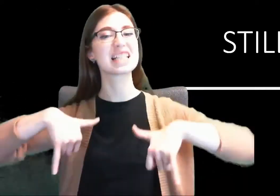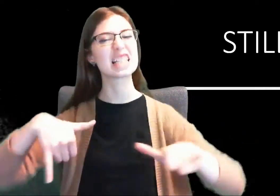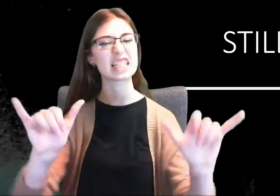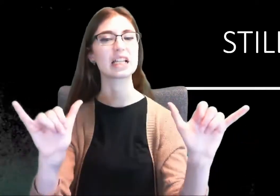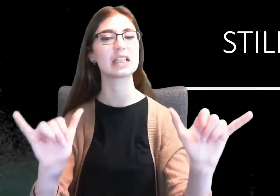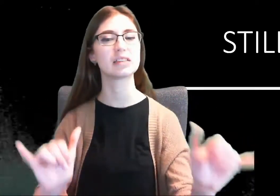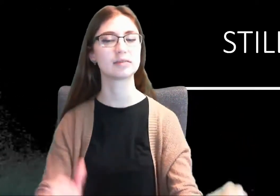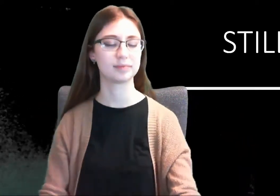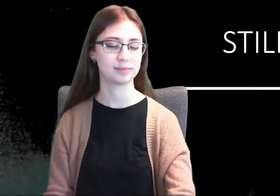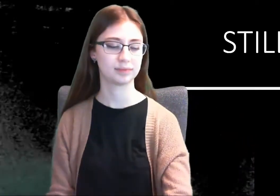still.